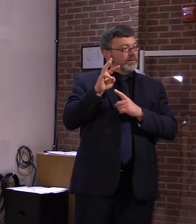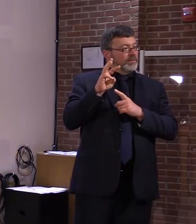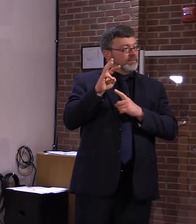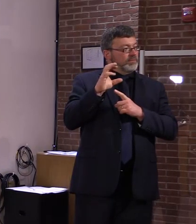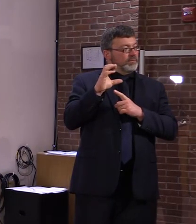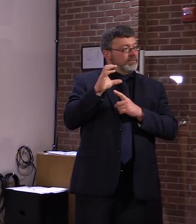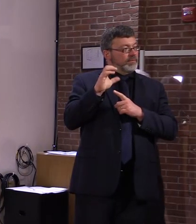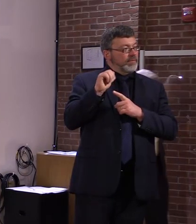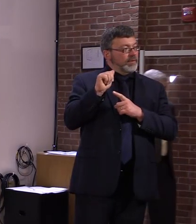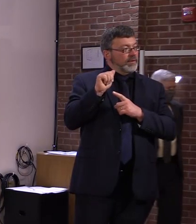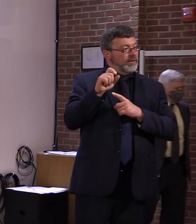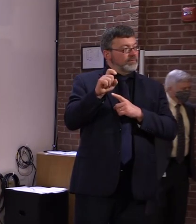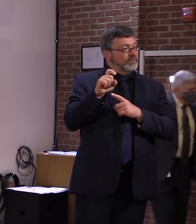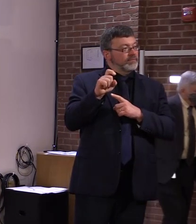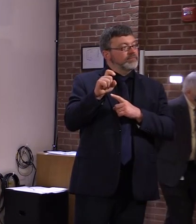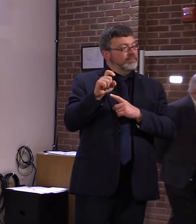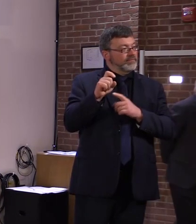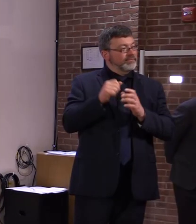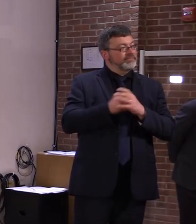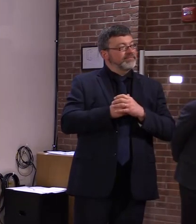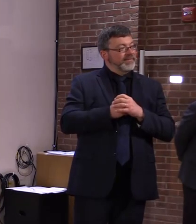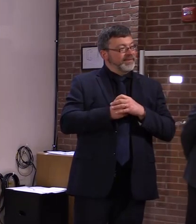Avery Powell, WCAX.